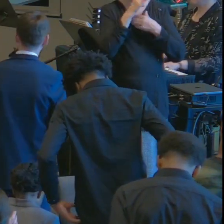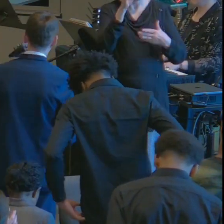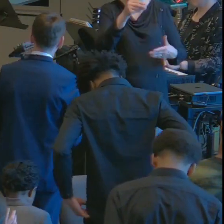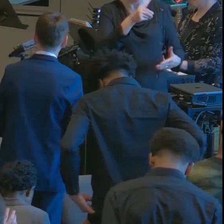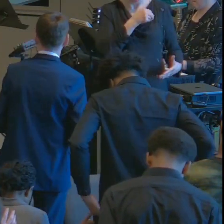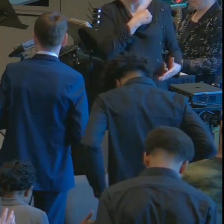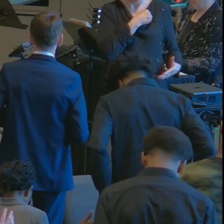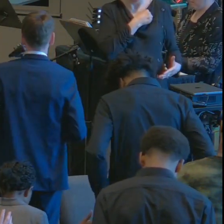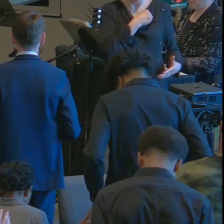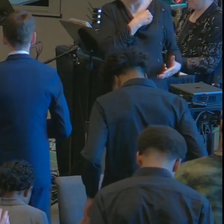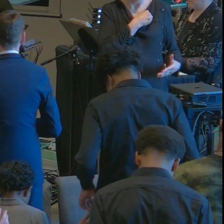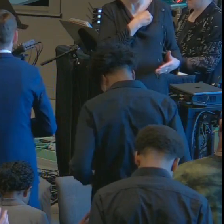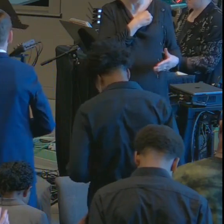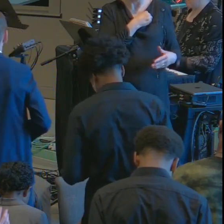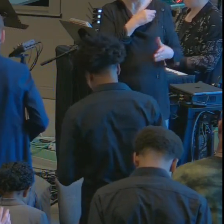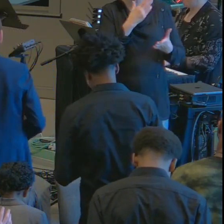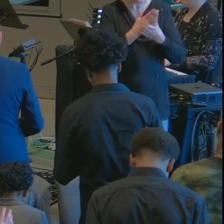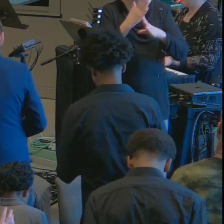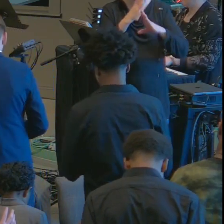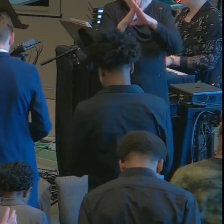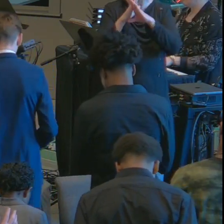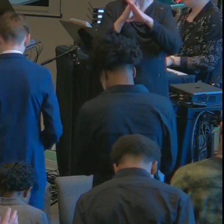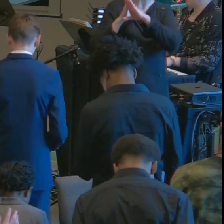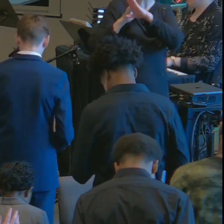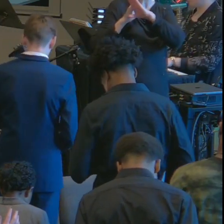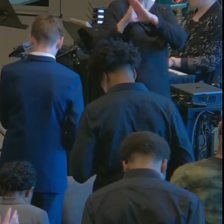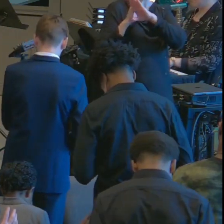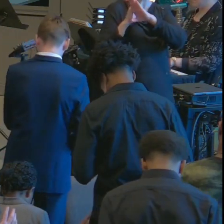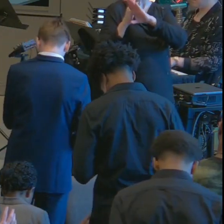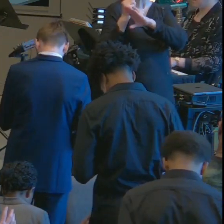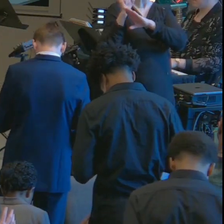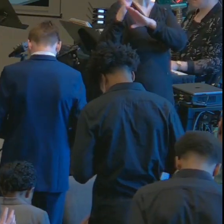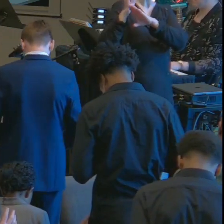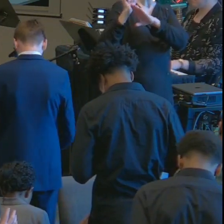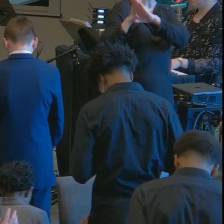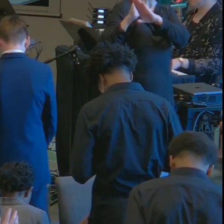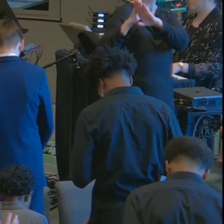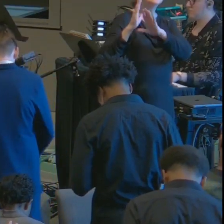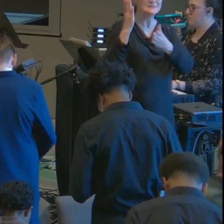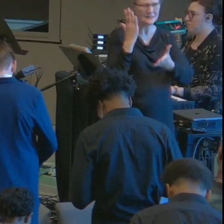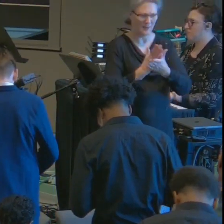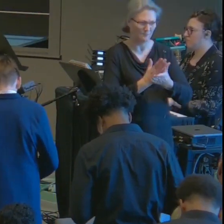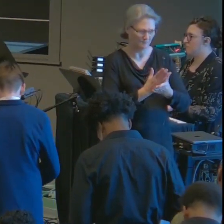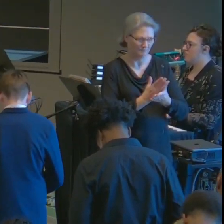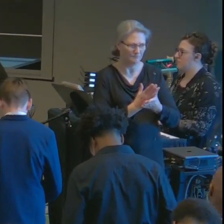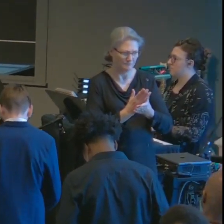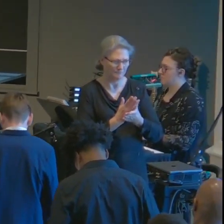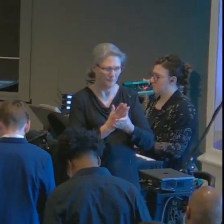put away a resistance as he dismantled the wall between us